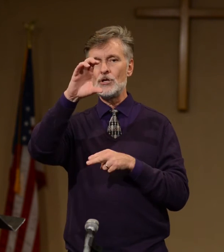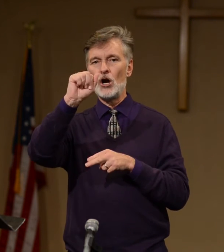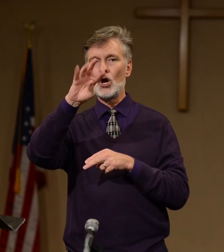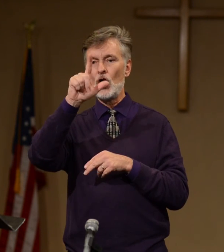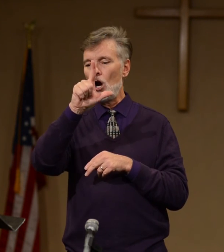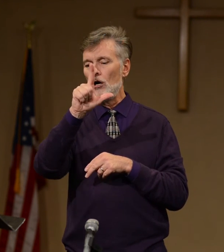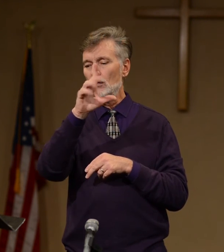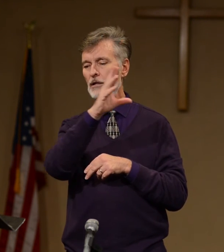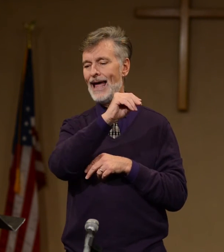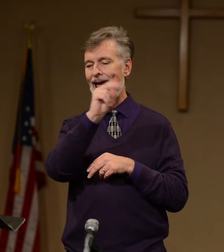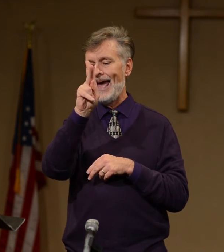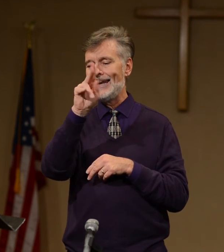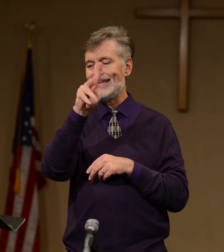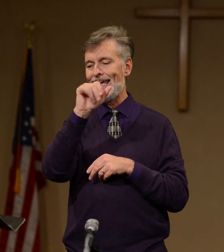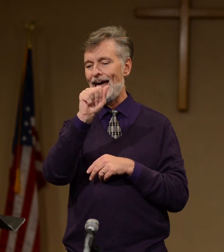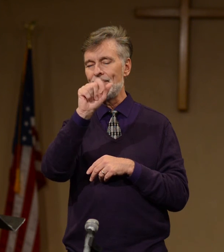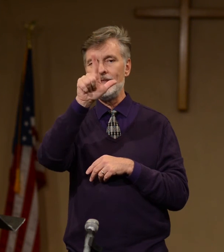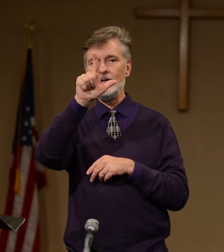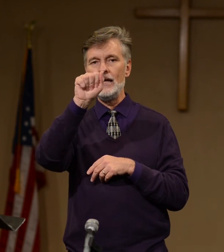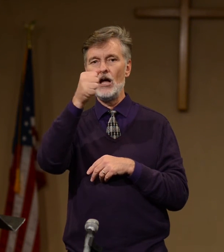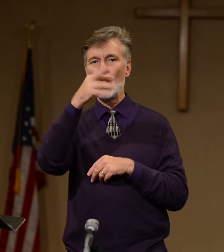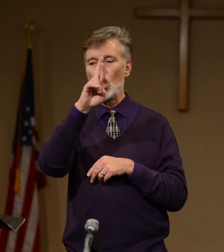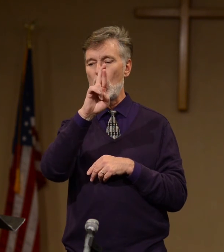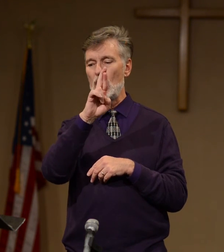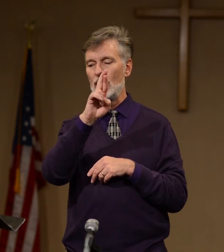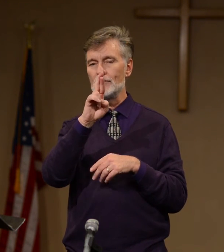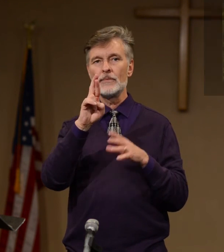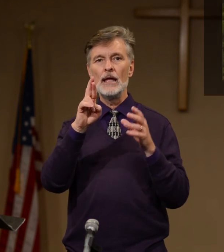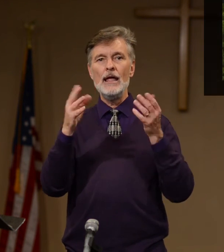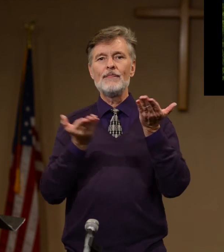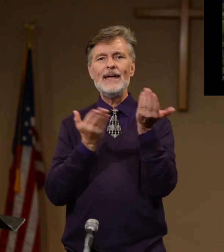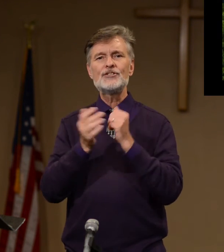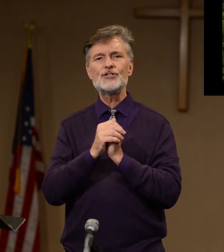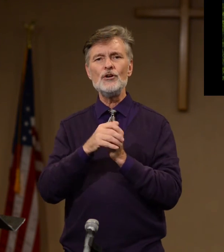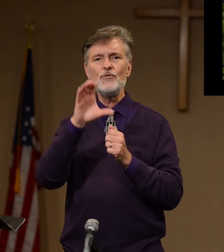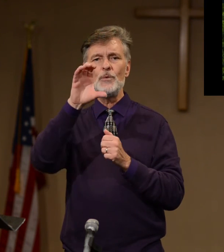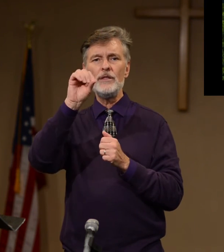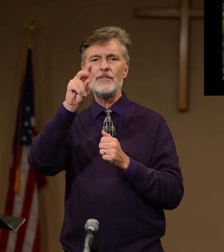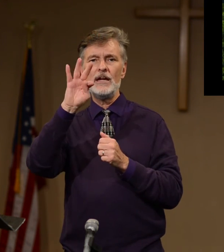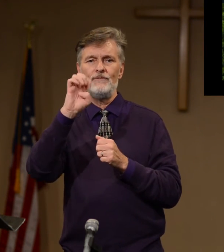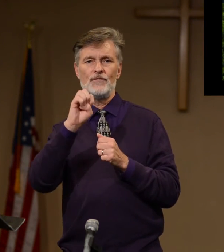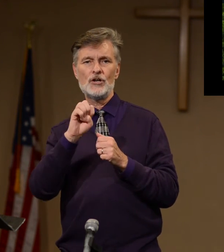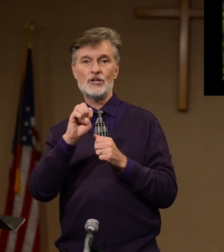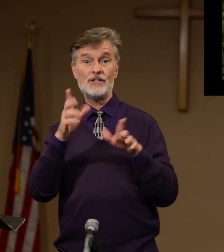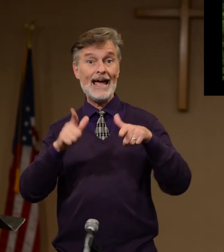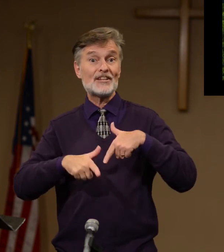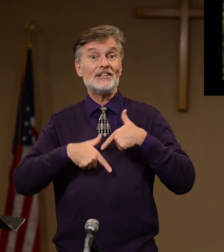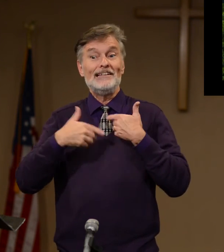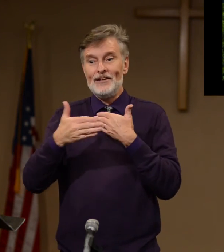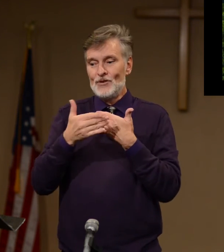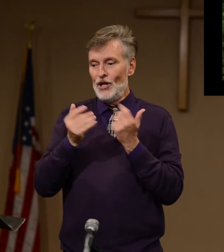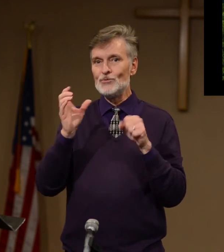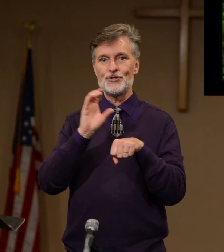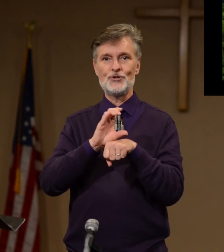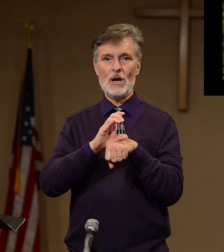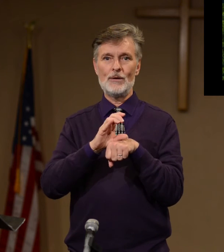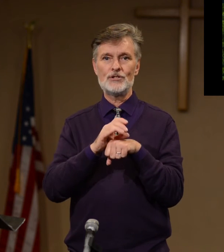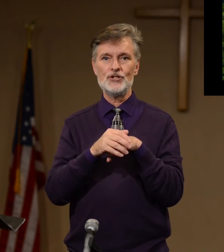are Carl and Kathy Lahr. They serve with Converge. They actually live close to our